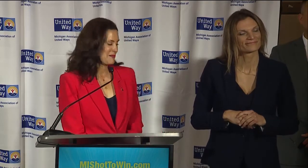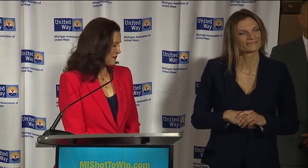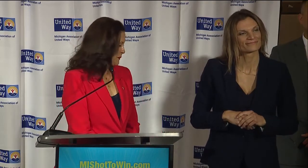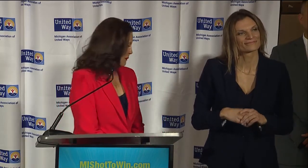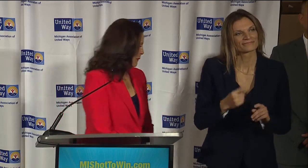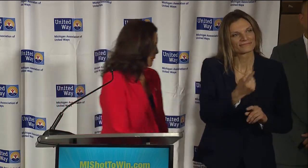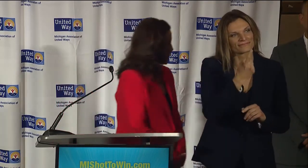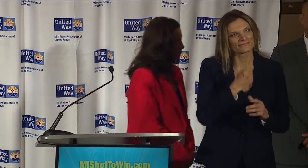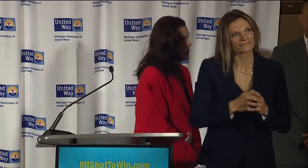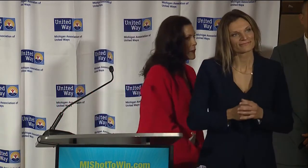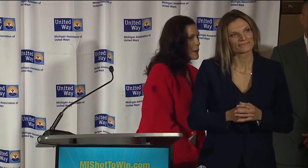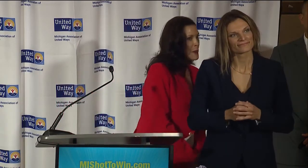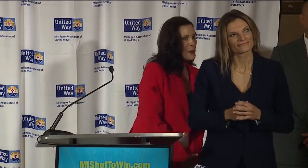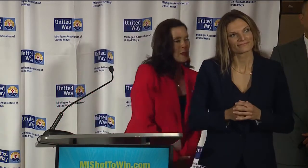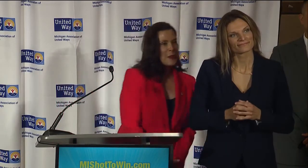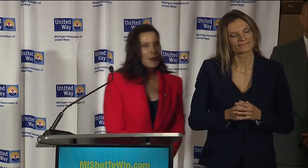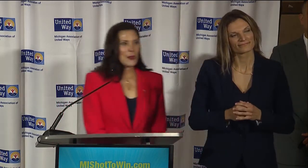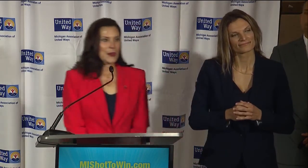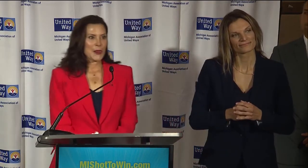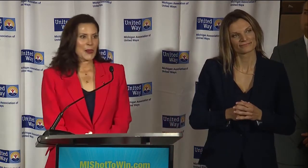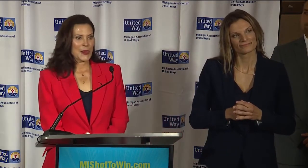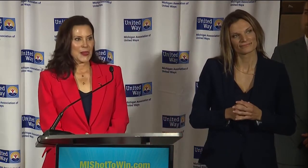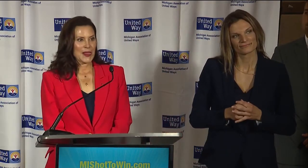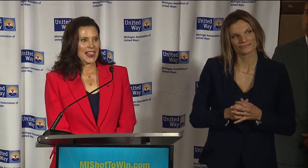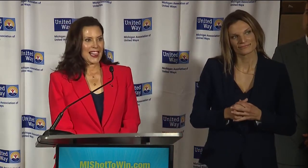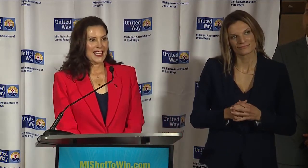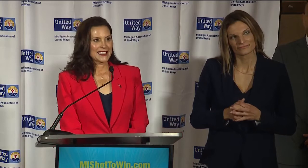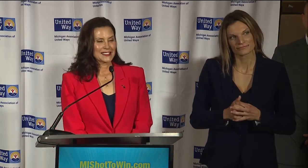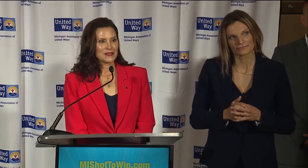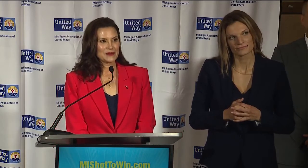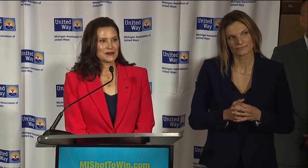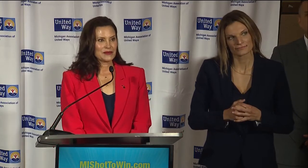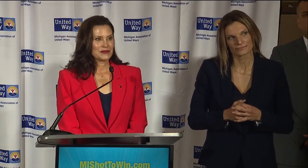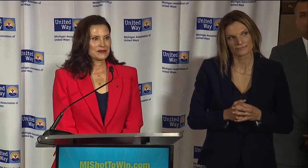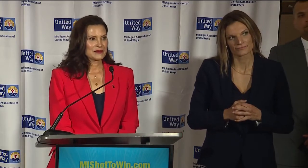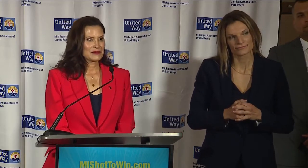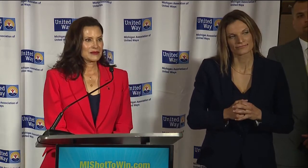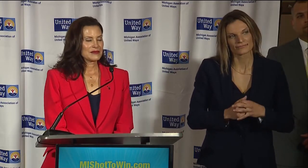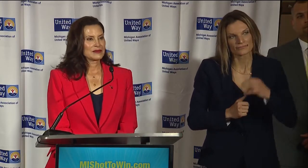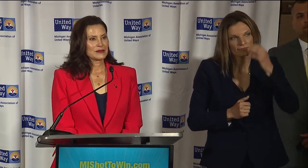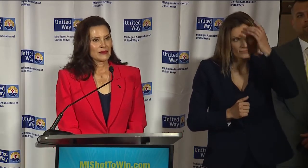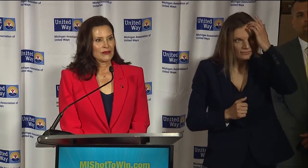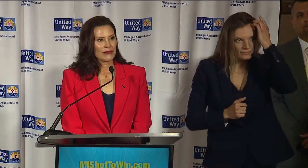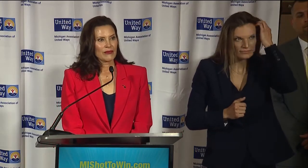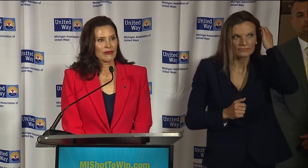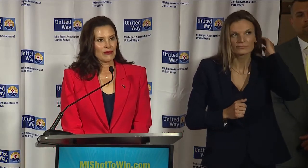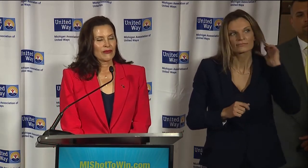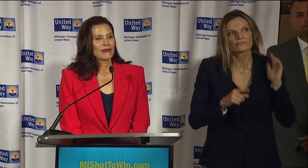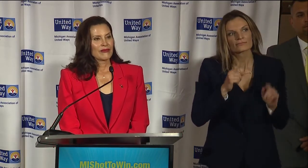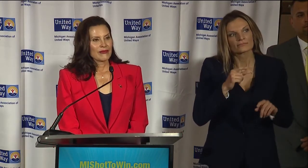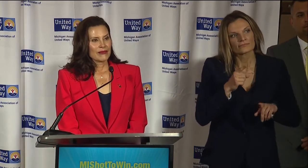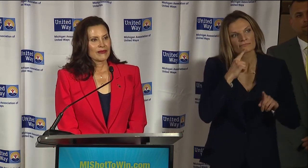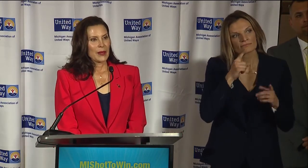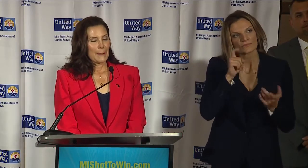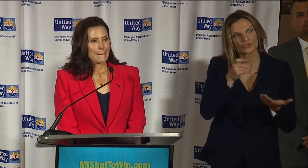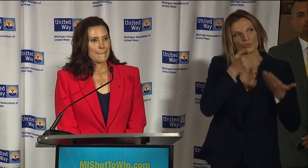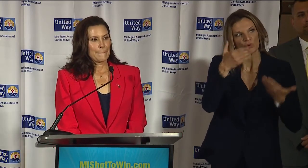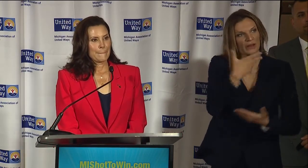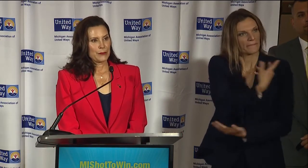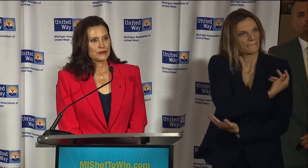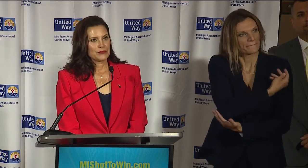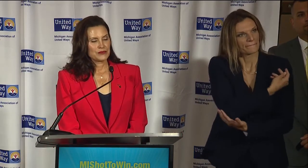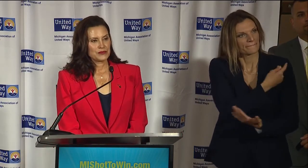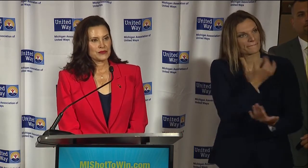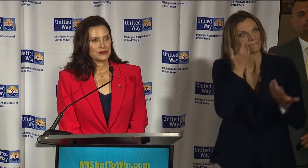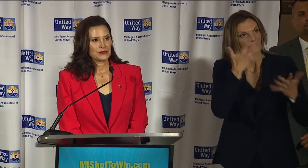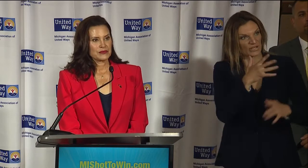Hi. Governor Pritzker in Illinois has recommended that people bring masks with them even if they're vaccinated because of the